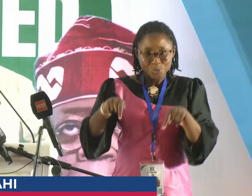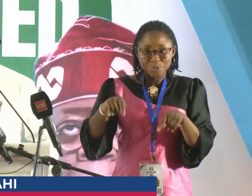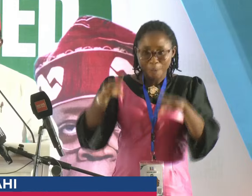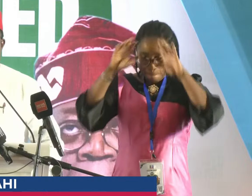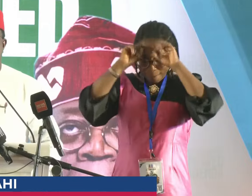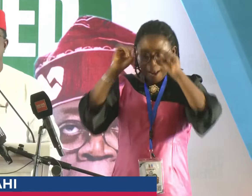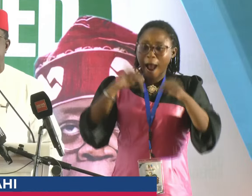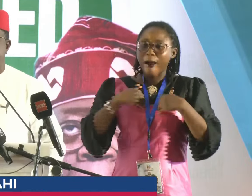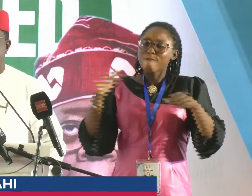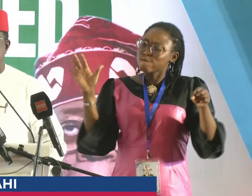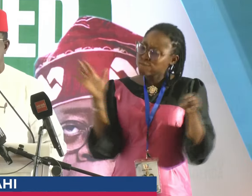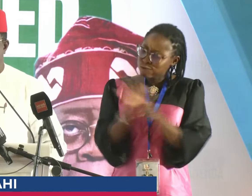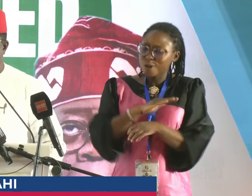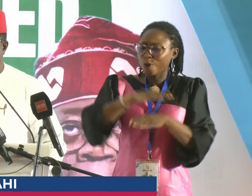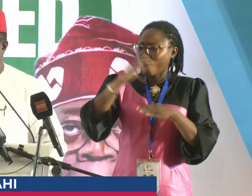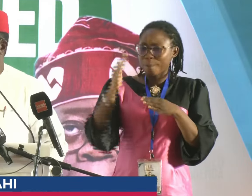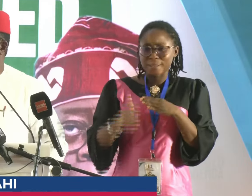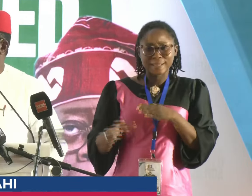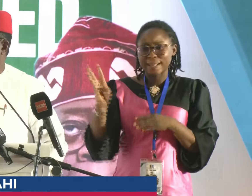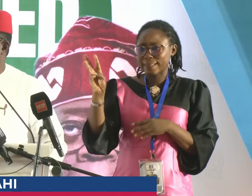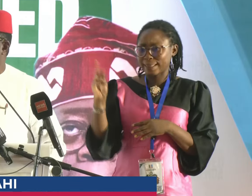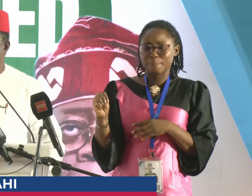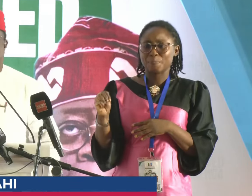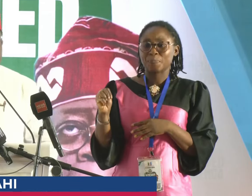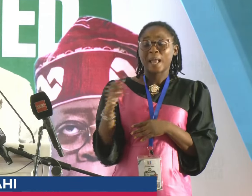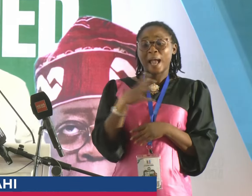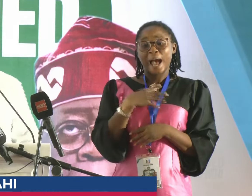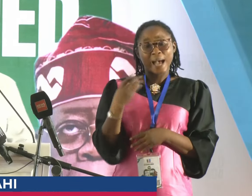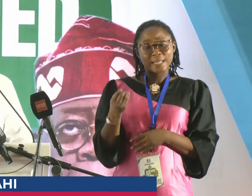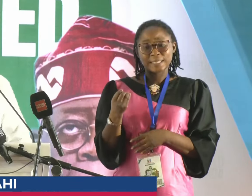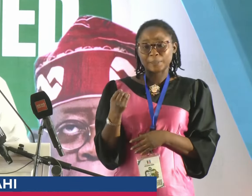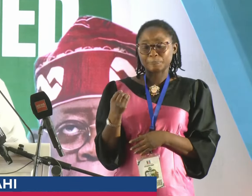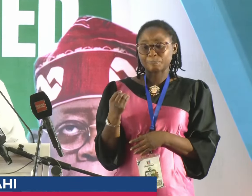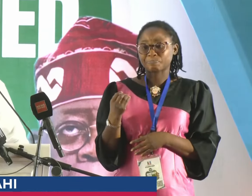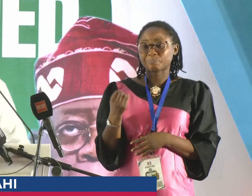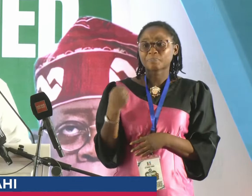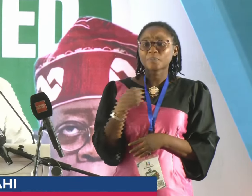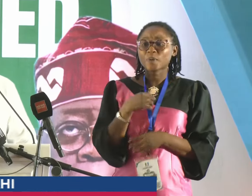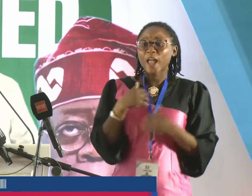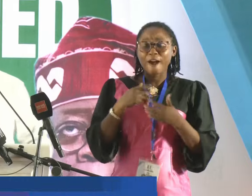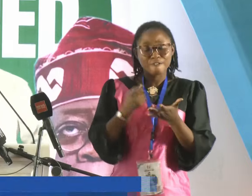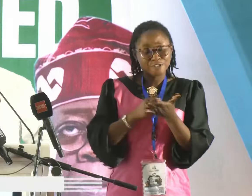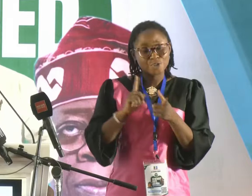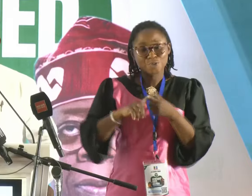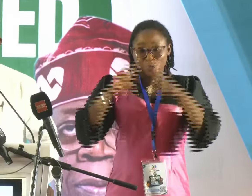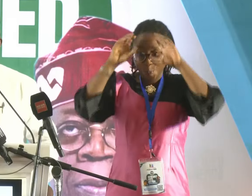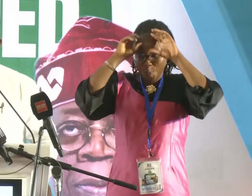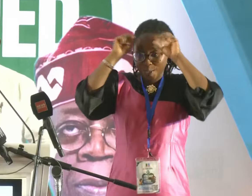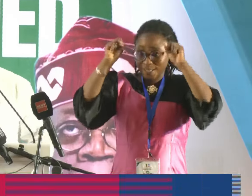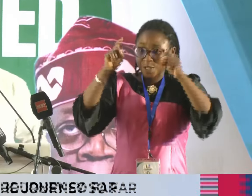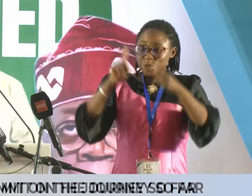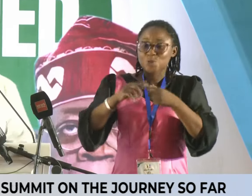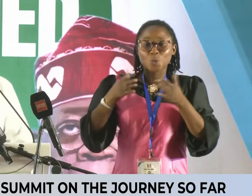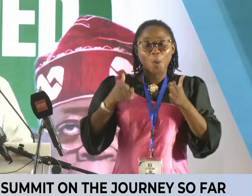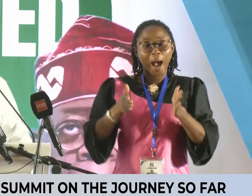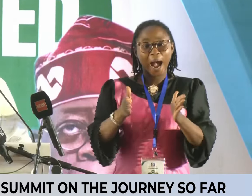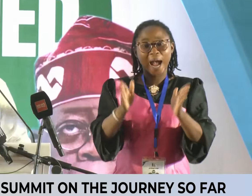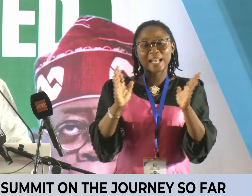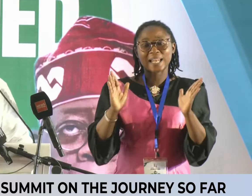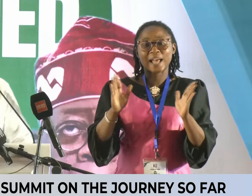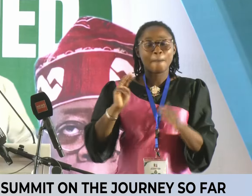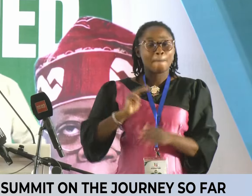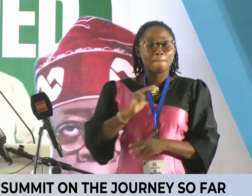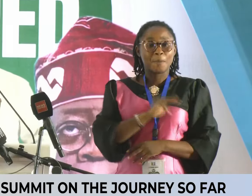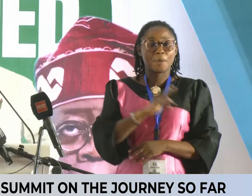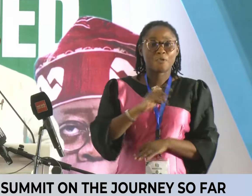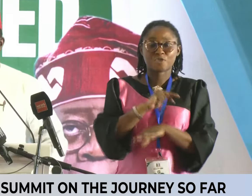fully completed these 260 projects, and we have written to Mr. President to allow